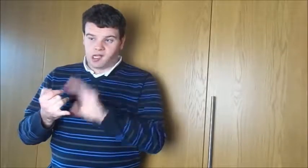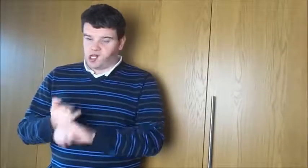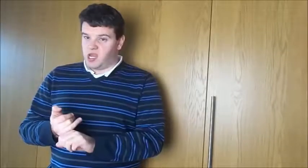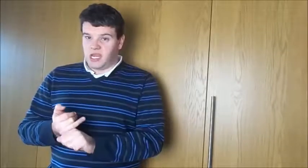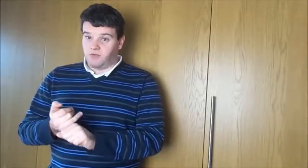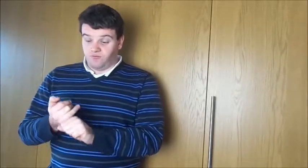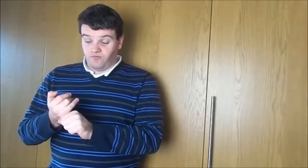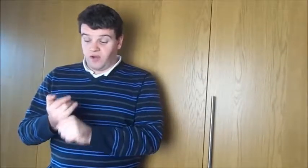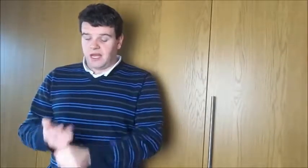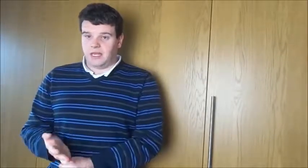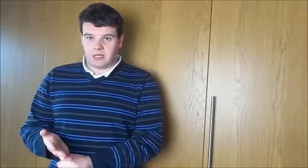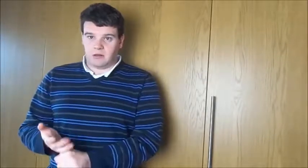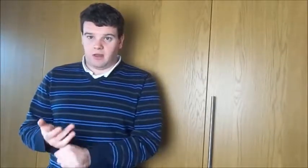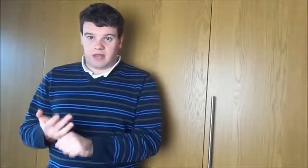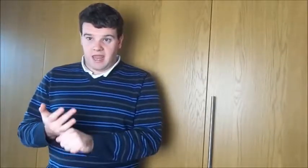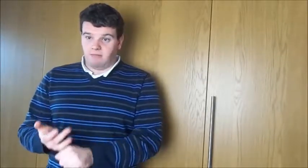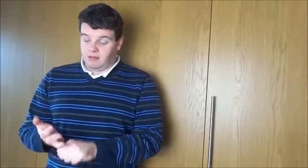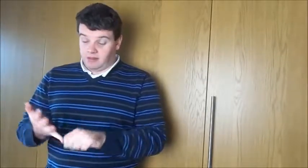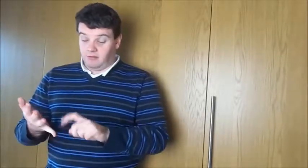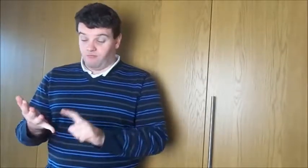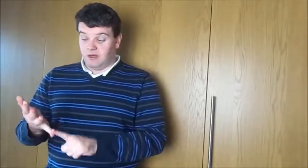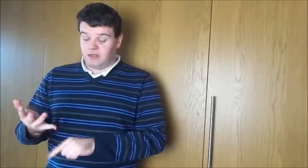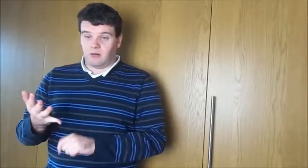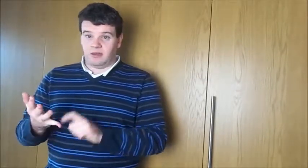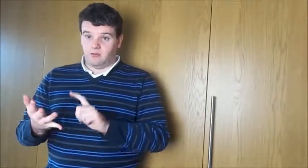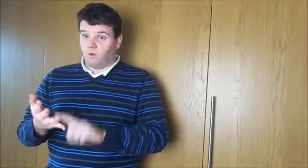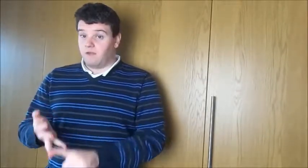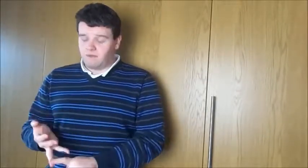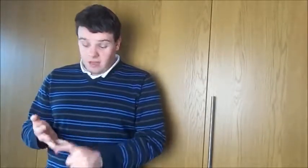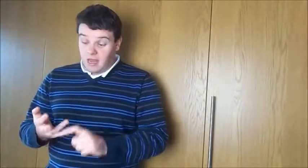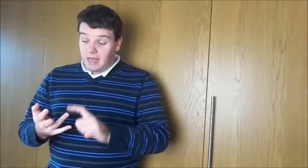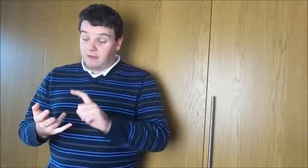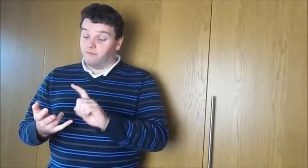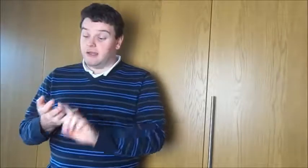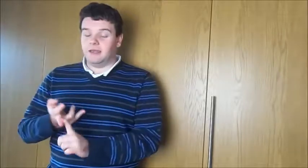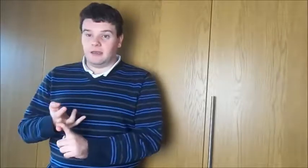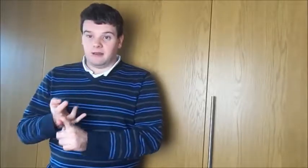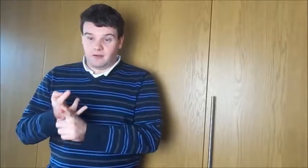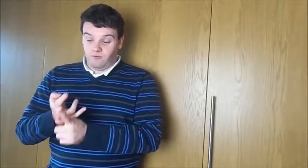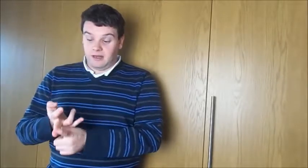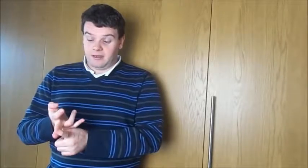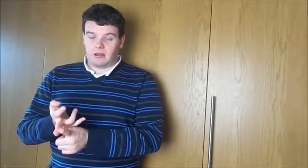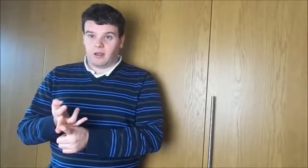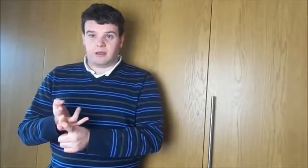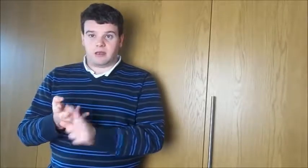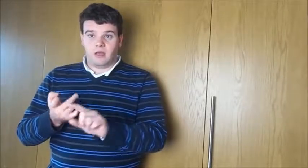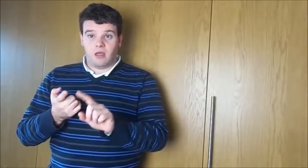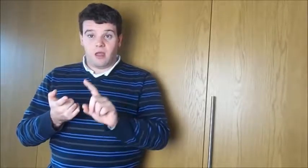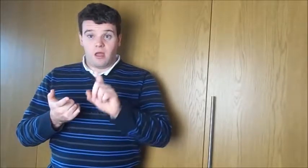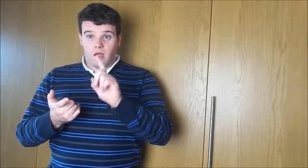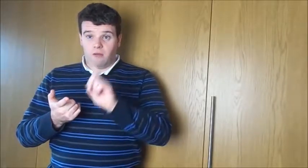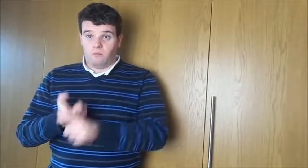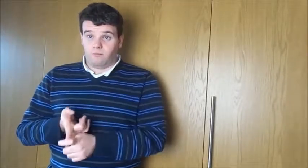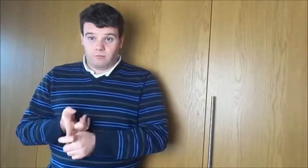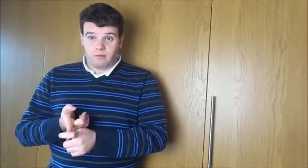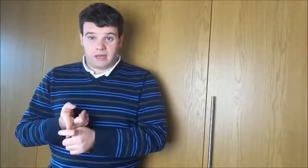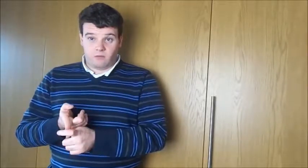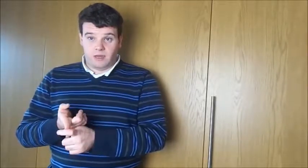She really disliked him. She really disliked his wife. He really disliked King